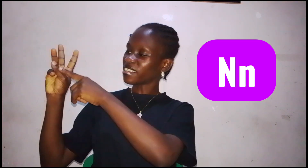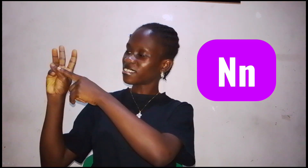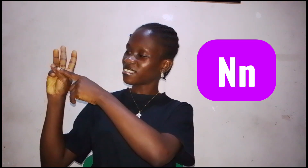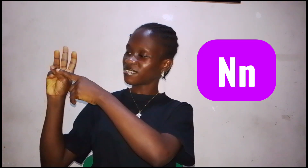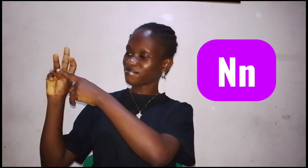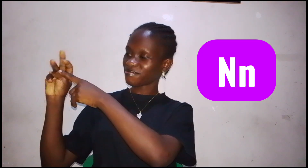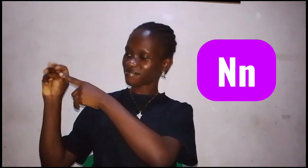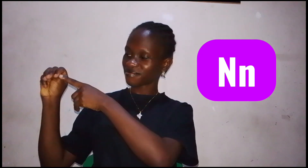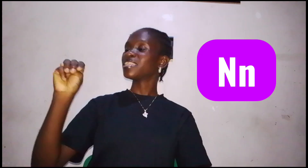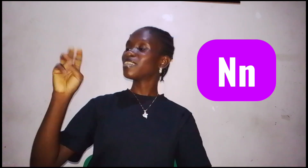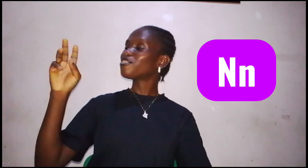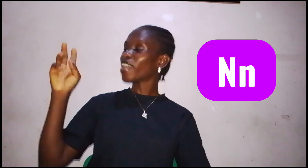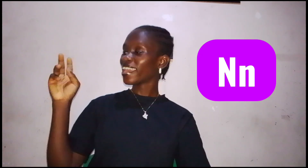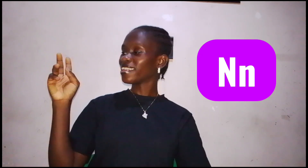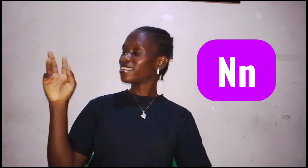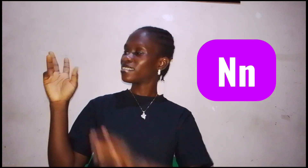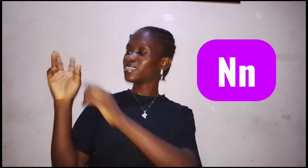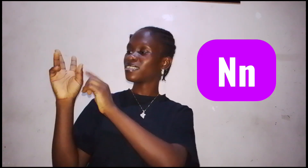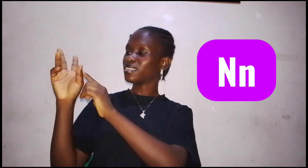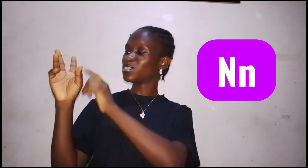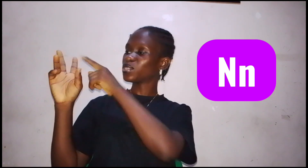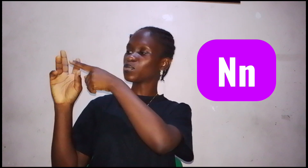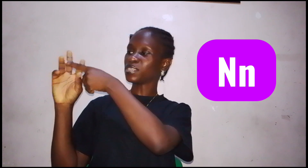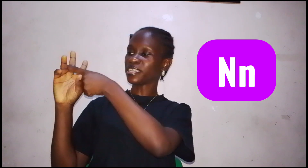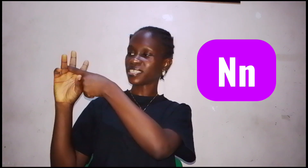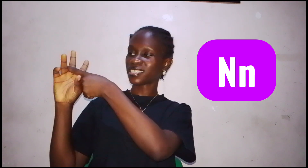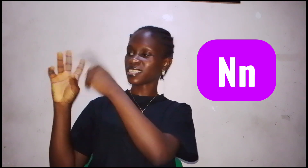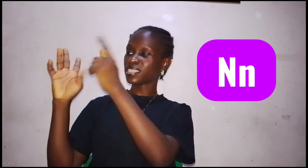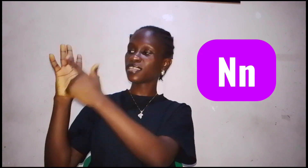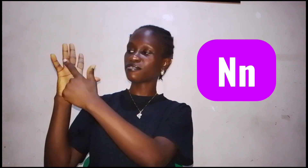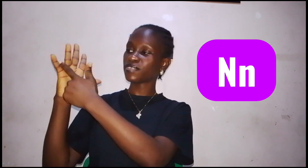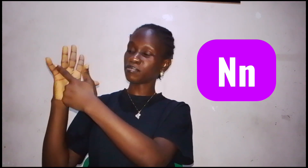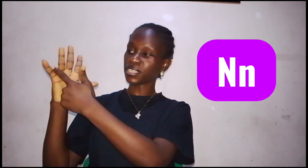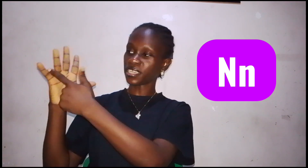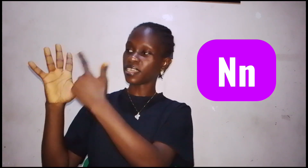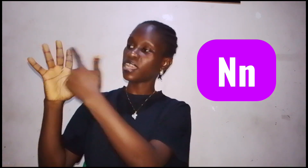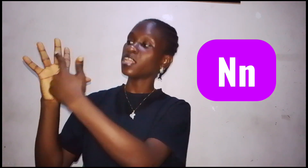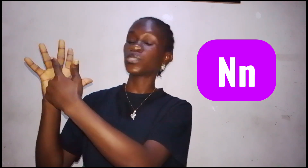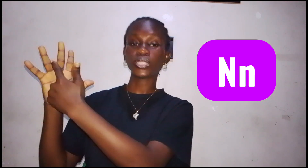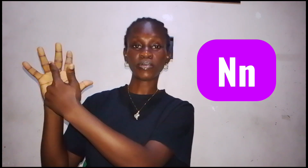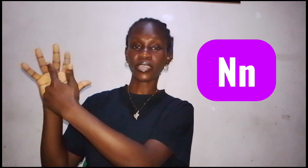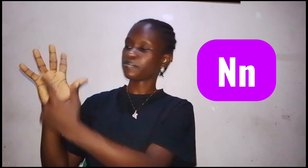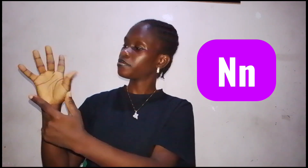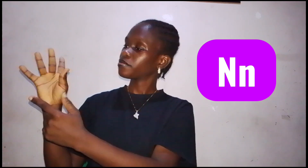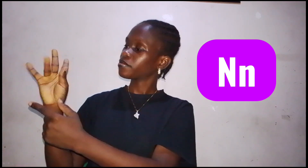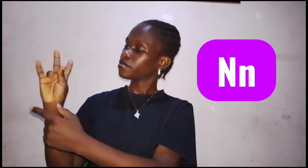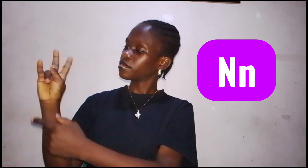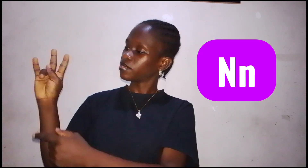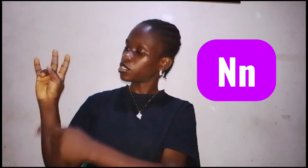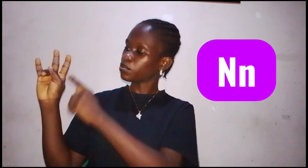here. Then for N, it's going to be here instead. Instead of it being here, it's going to be here. Just